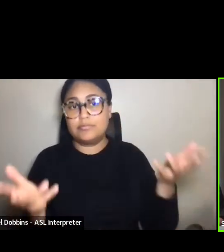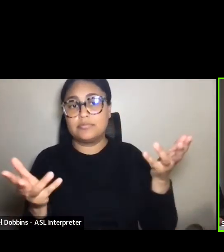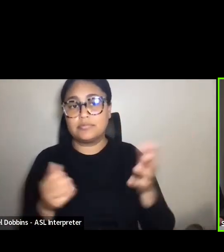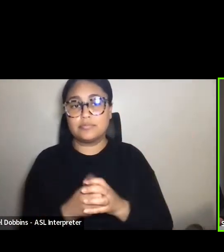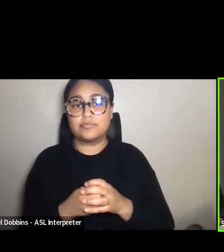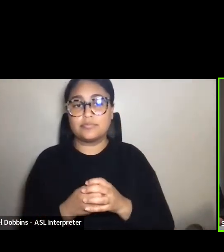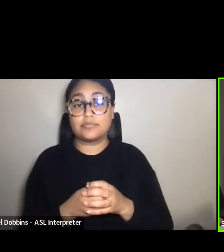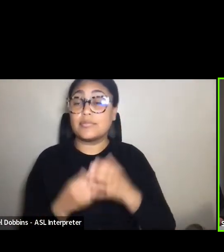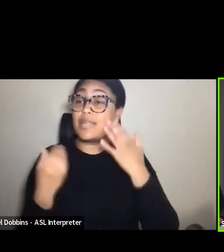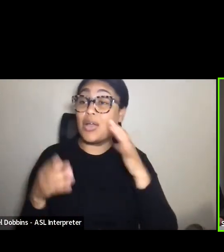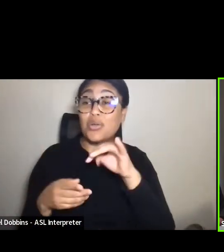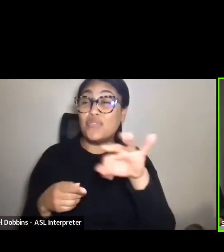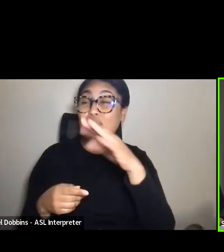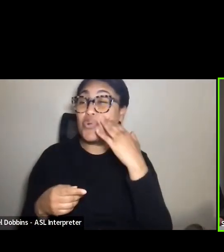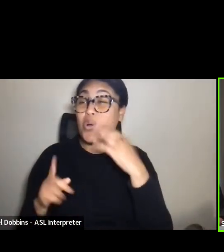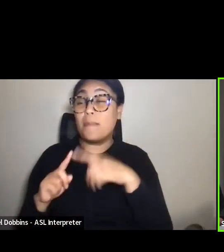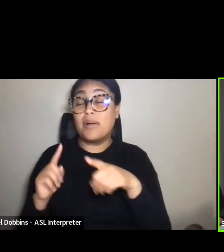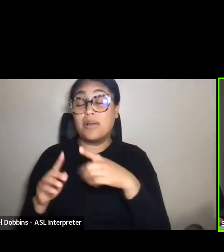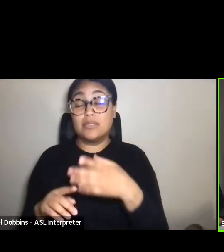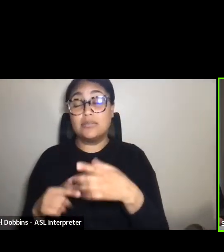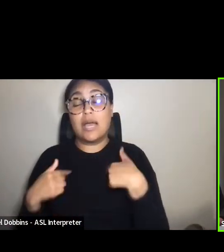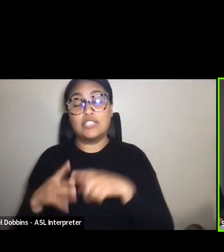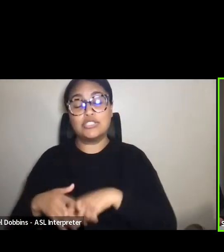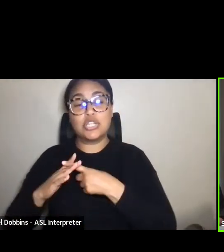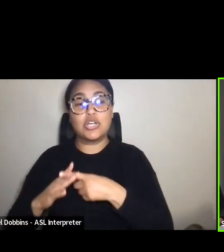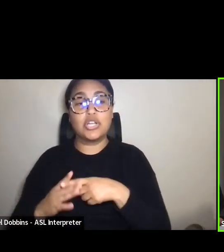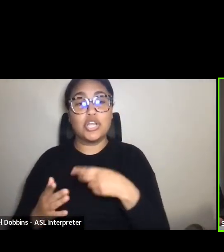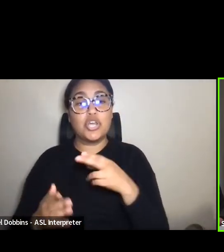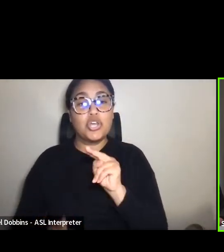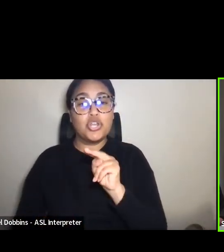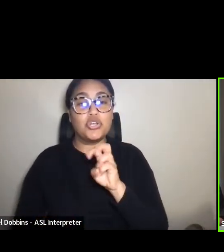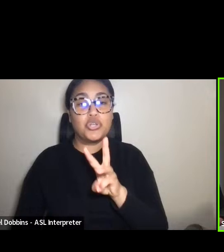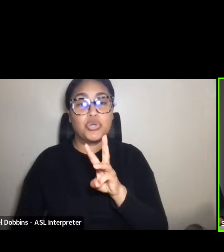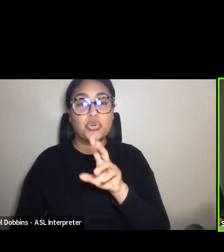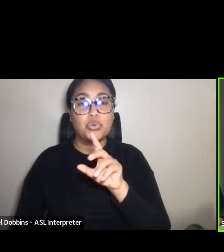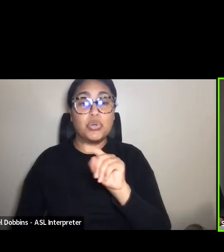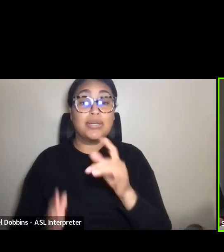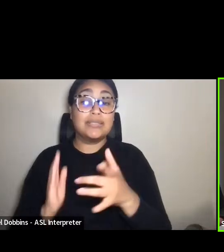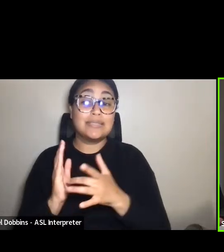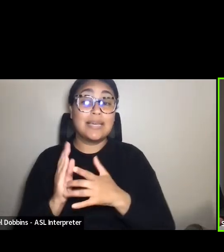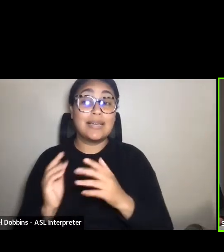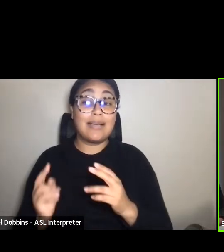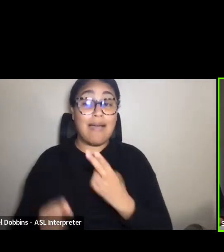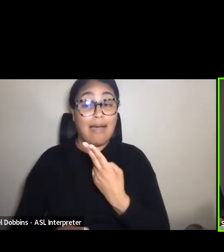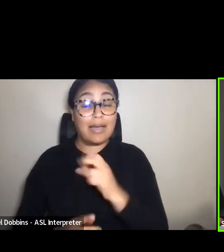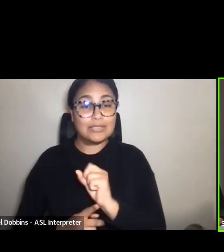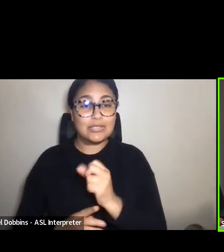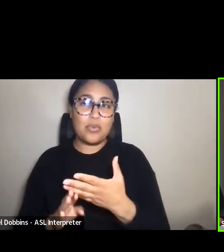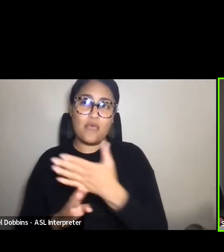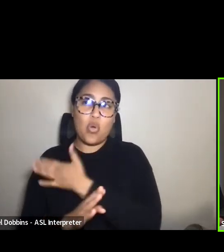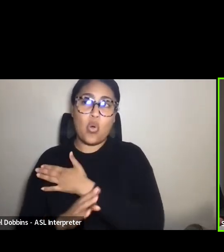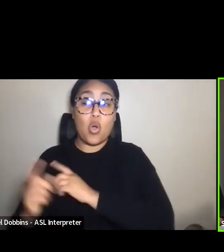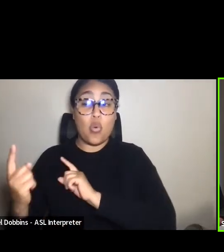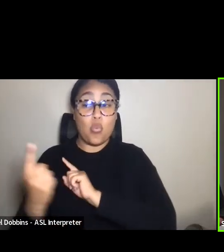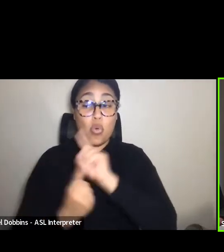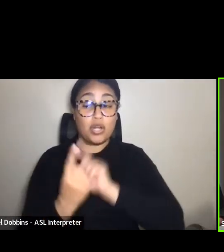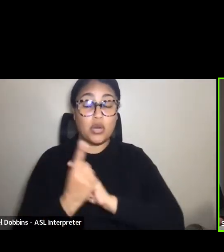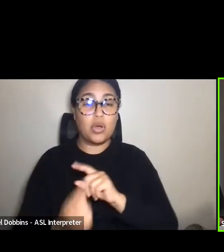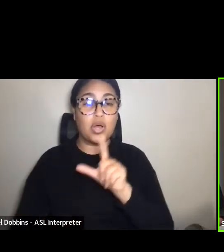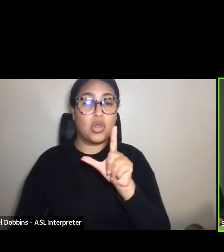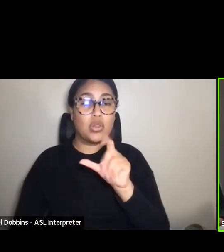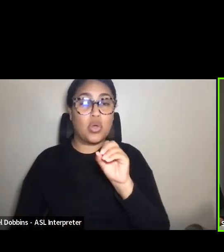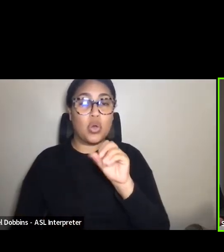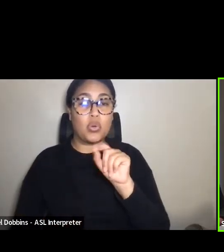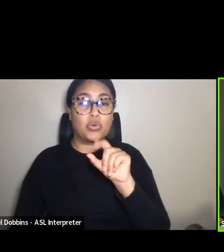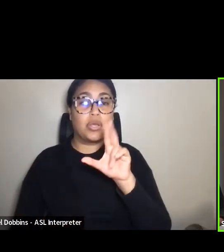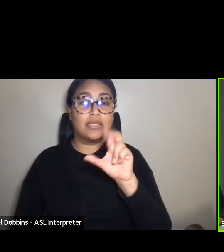teacher at New Tech High, and it was back in the day, we all had one-to-one in the early 2000s Mhm. using Lotus Notes, which was like